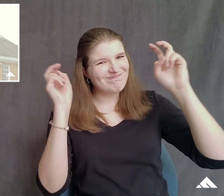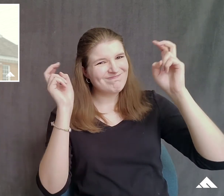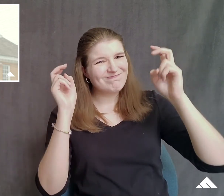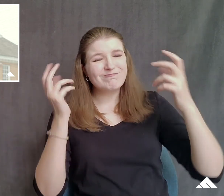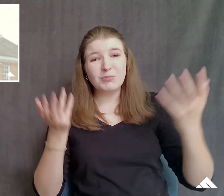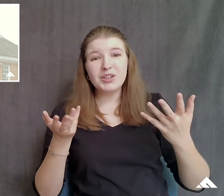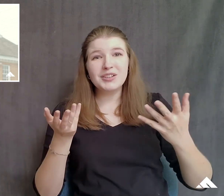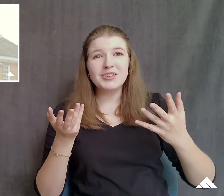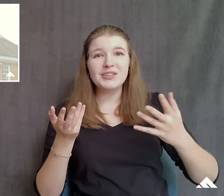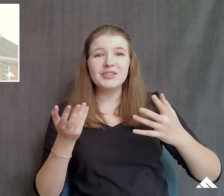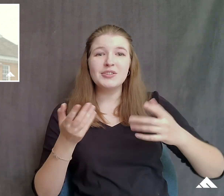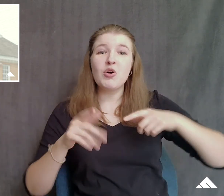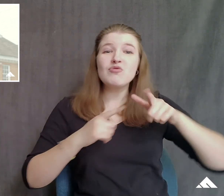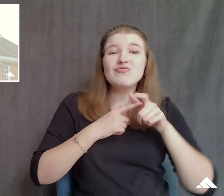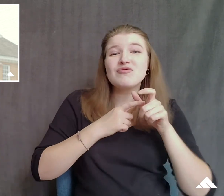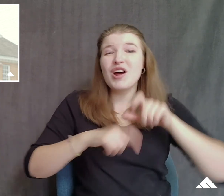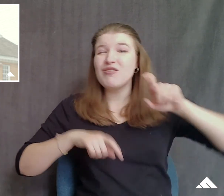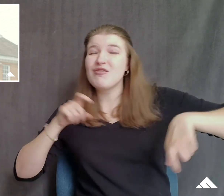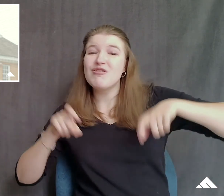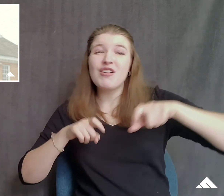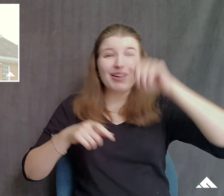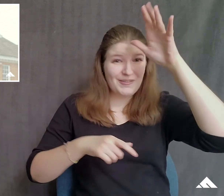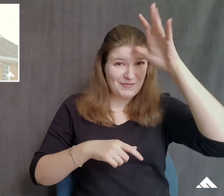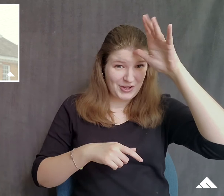it really should be called the running father,